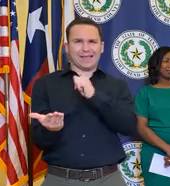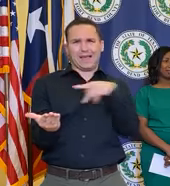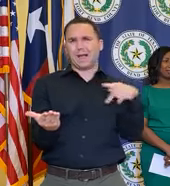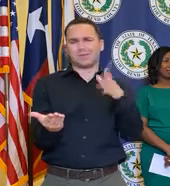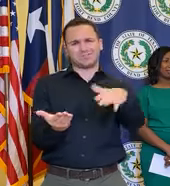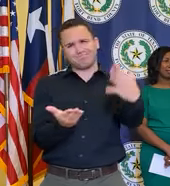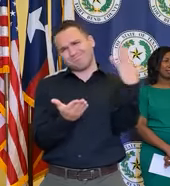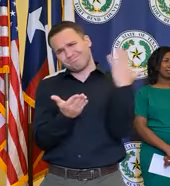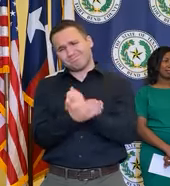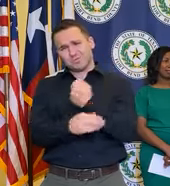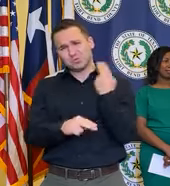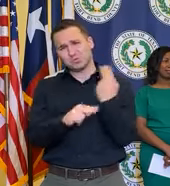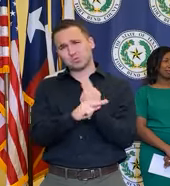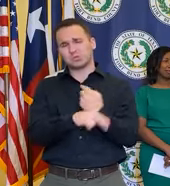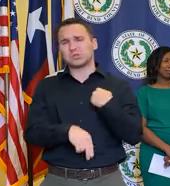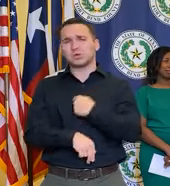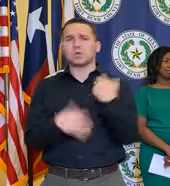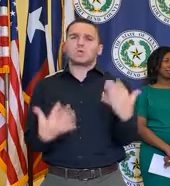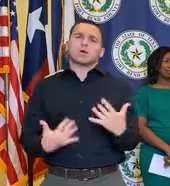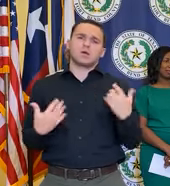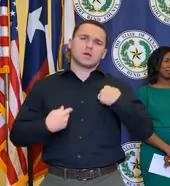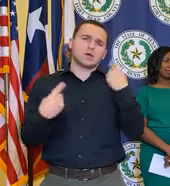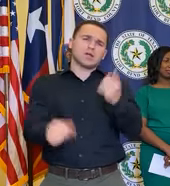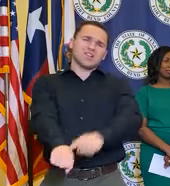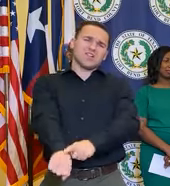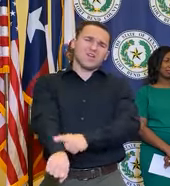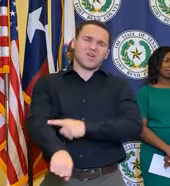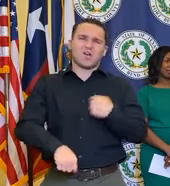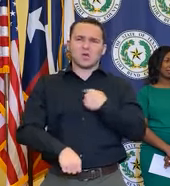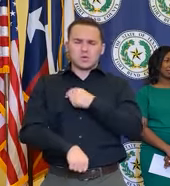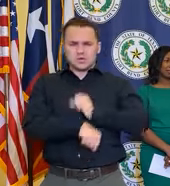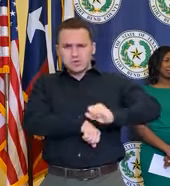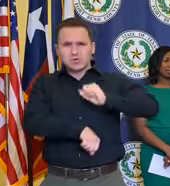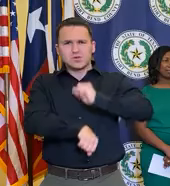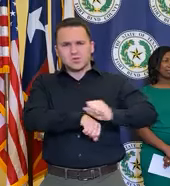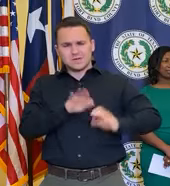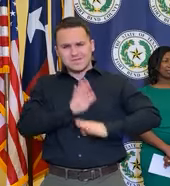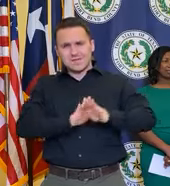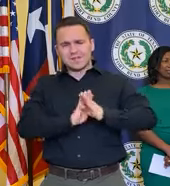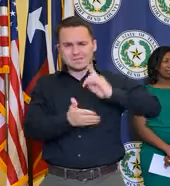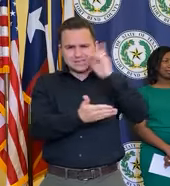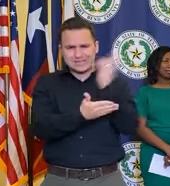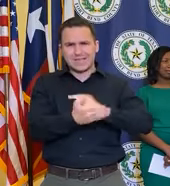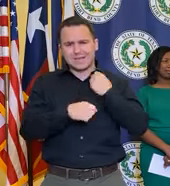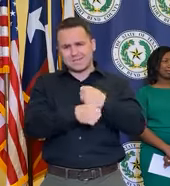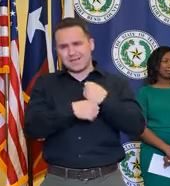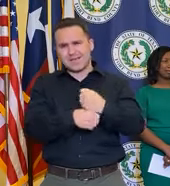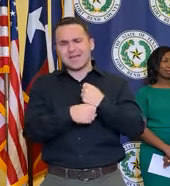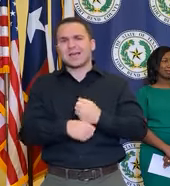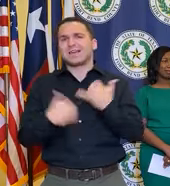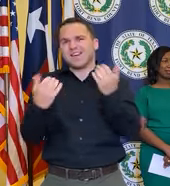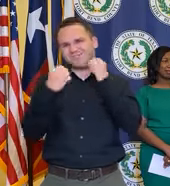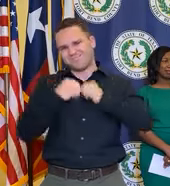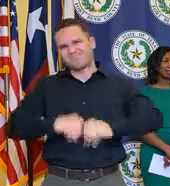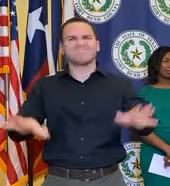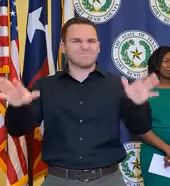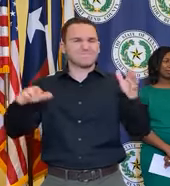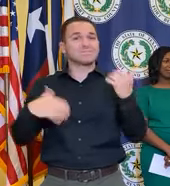We waited so long, and we worked behind the scene to make all this happen. And so let's take advantage of it. With